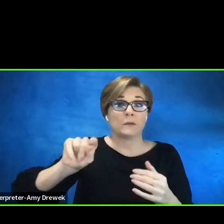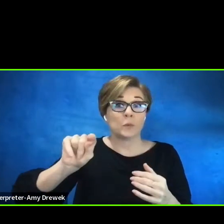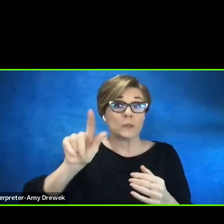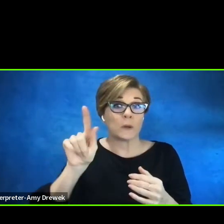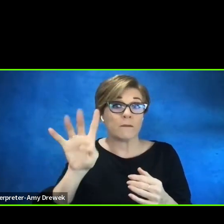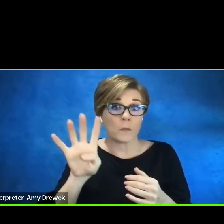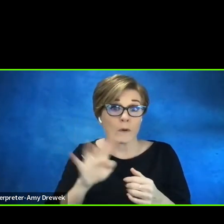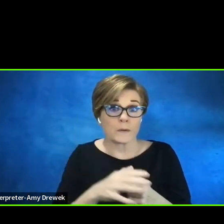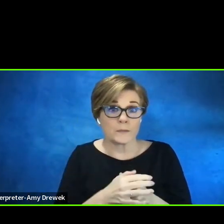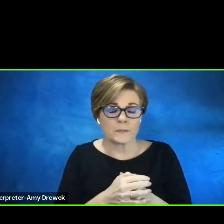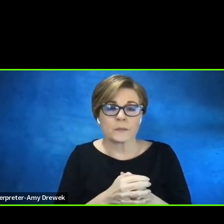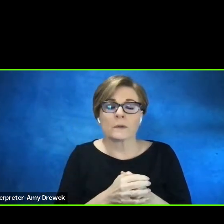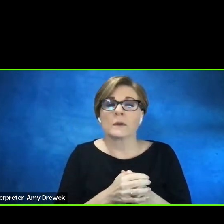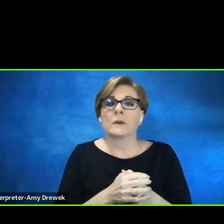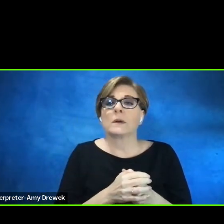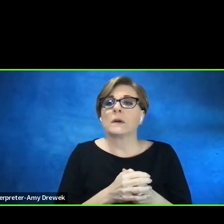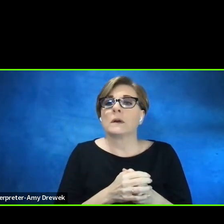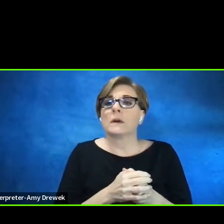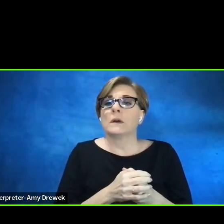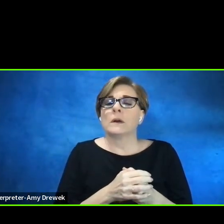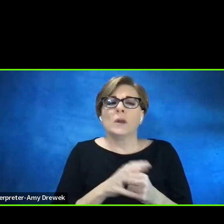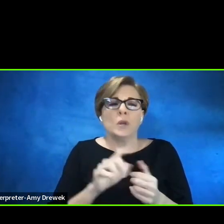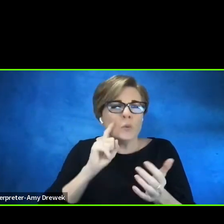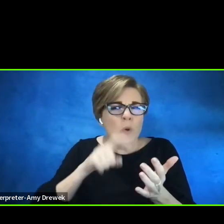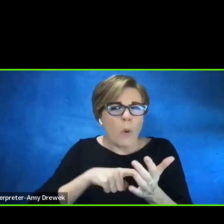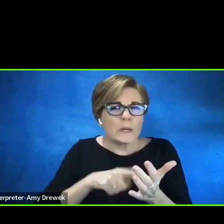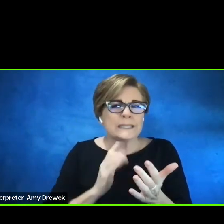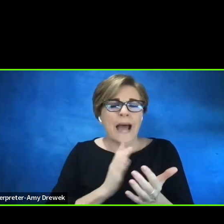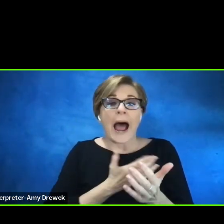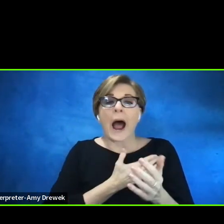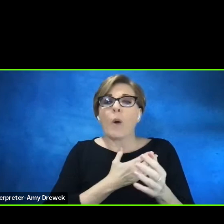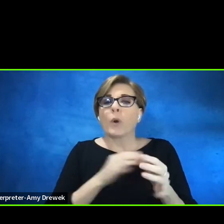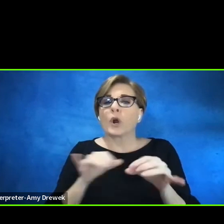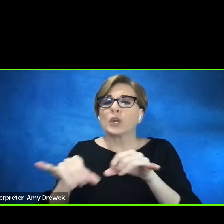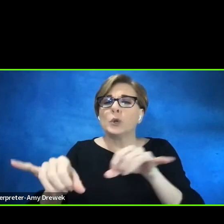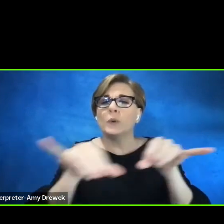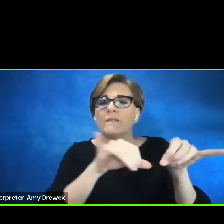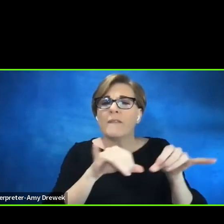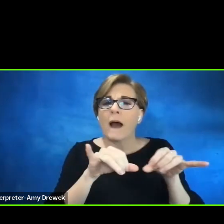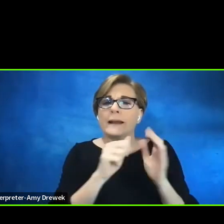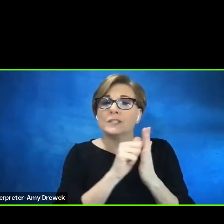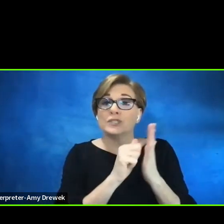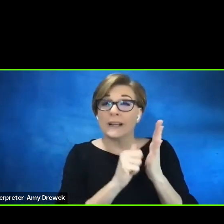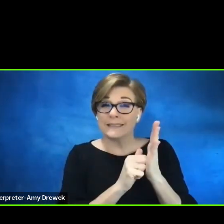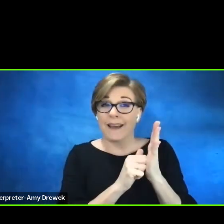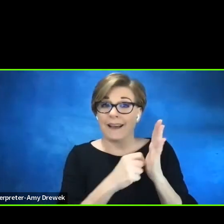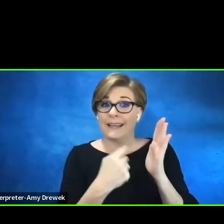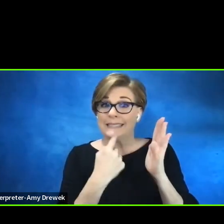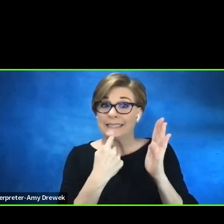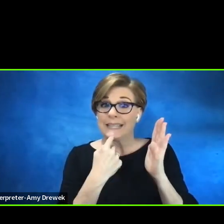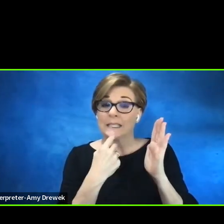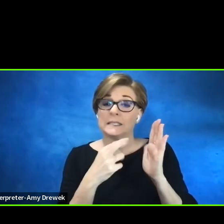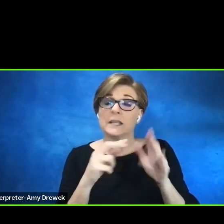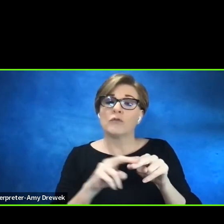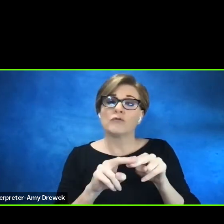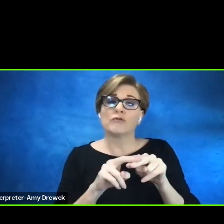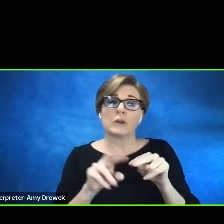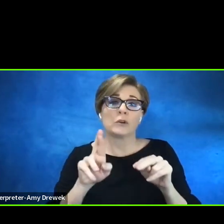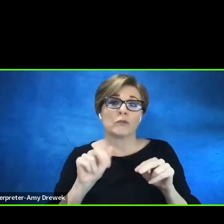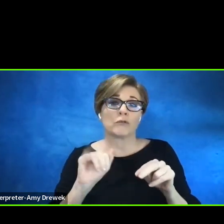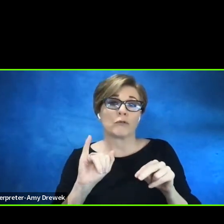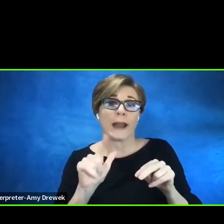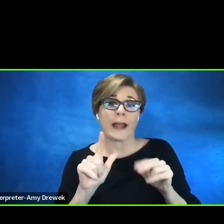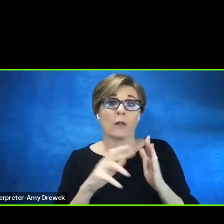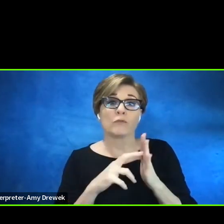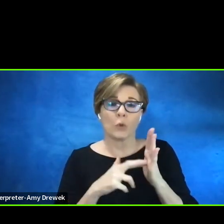You would also notice one of the items on our unified agenda is the rail rule. Currently, we are working on the